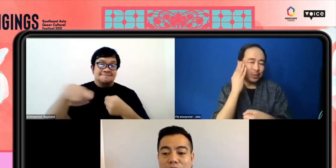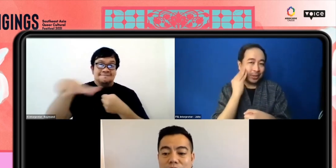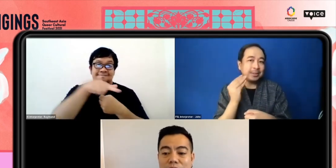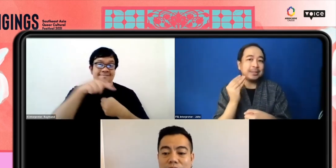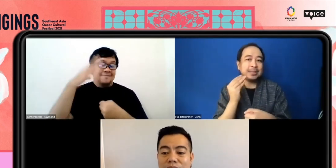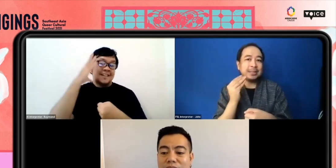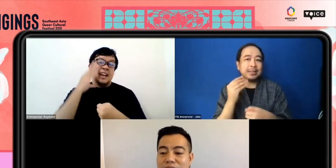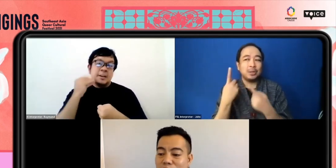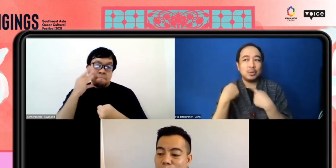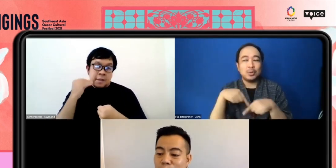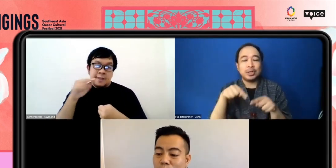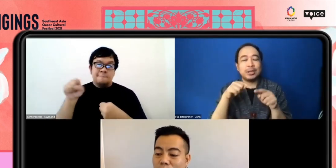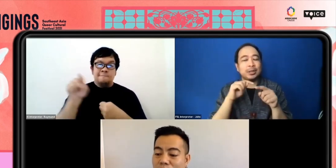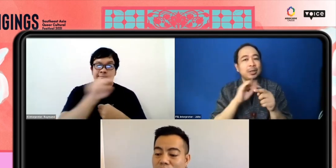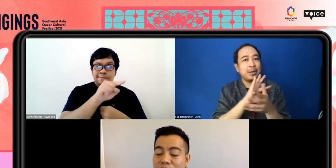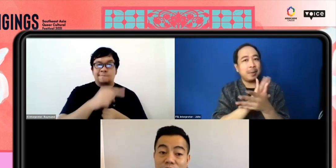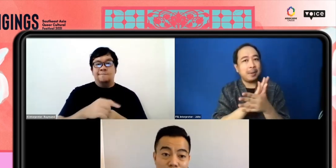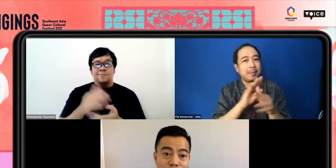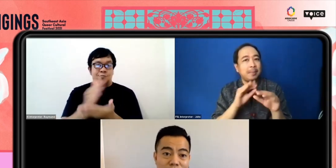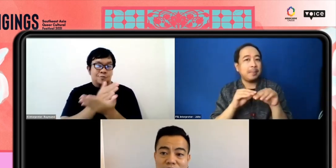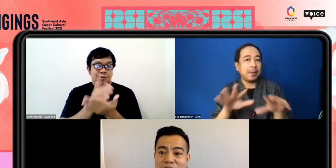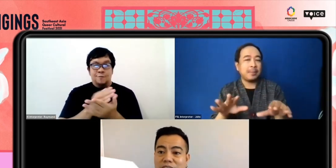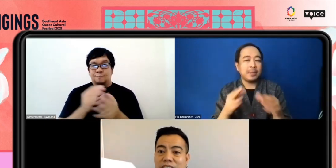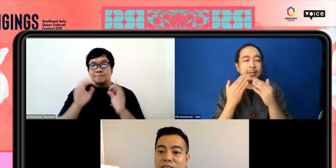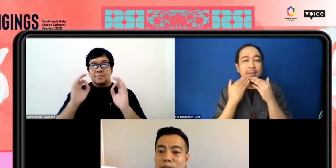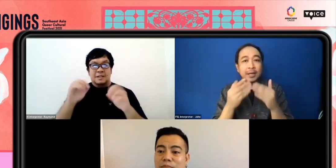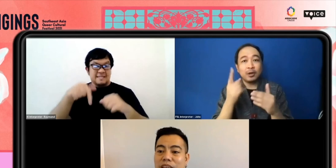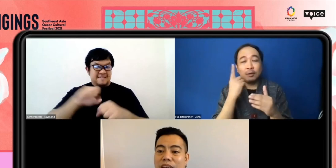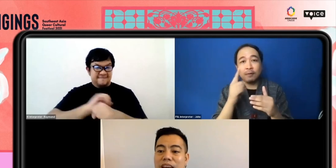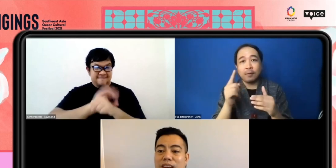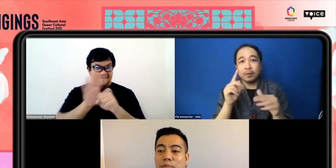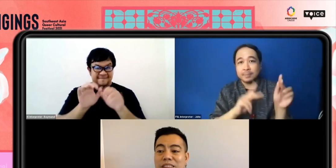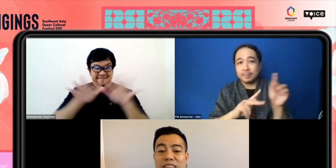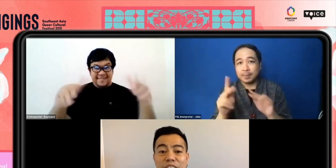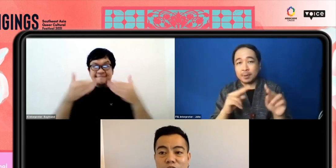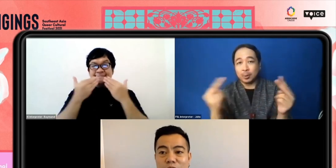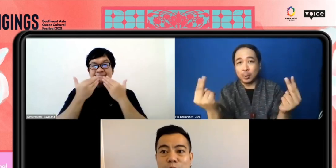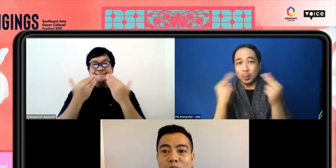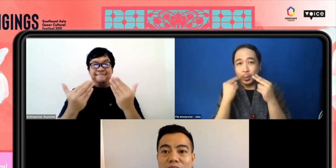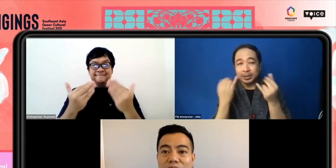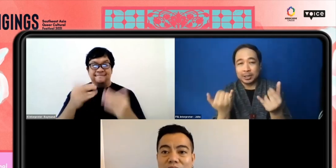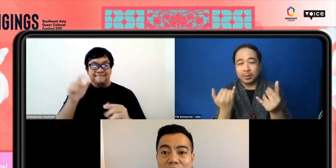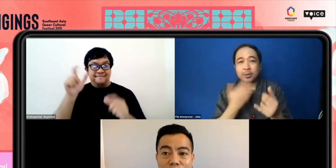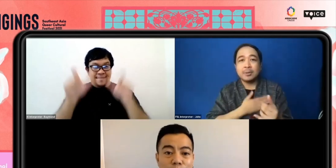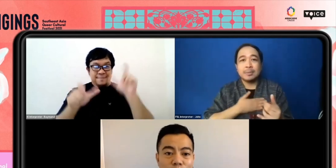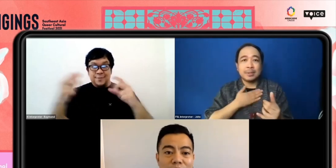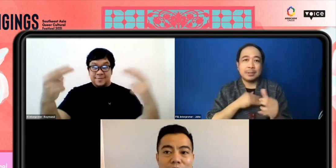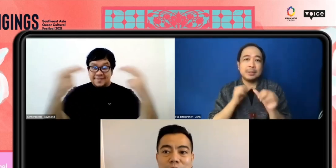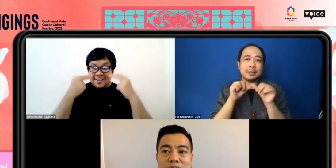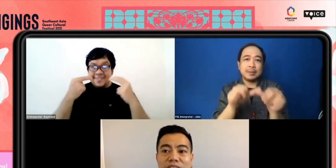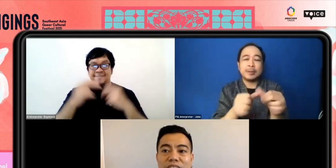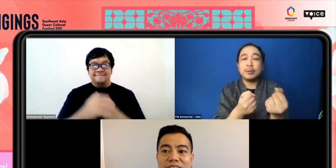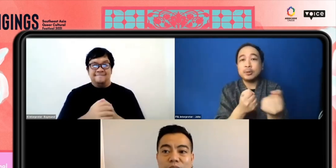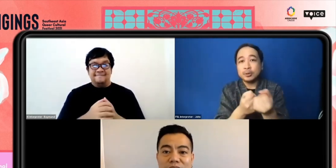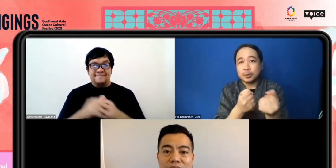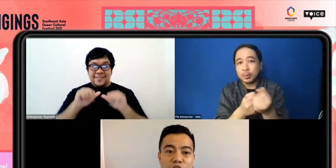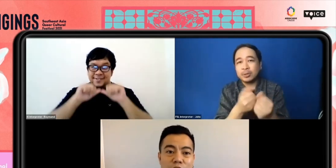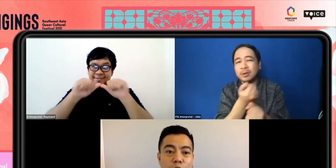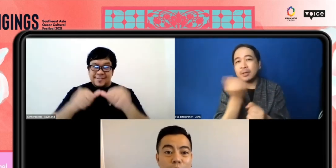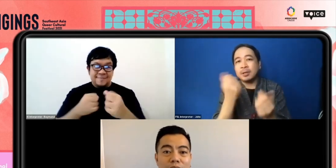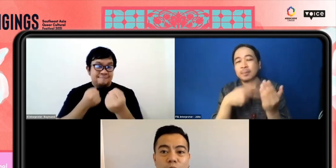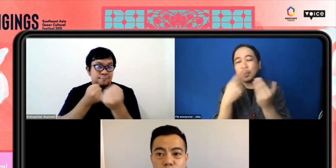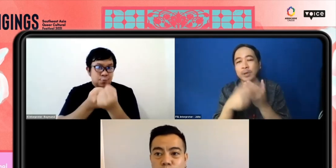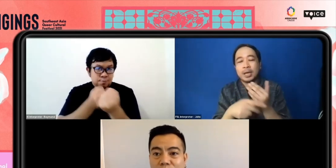pandemic. Thank you to our viewers, and please continue to support the other programs of the Southeast